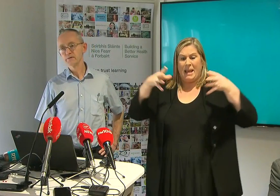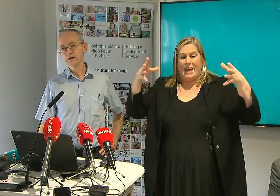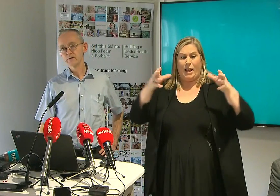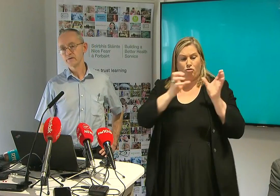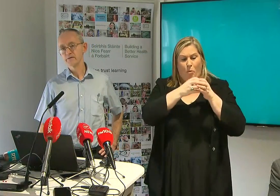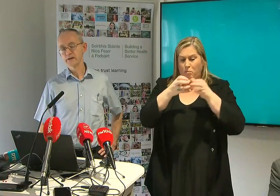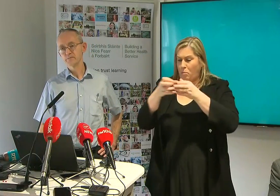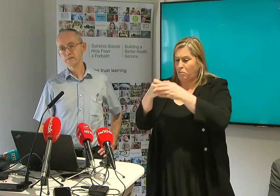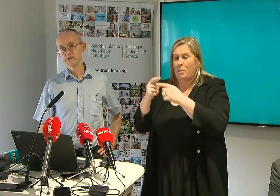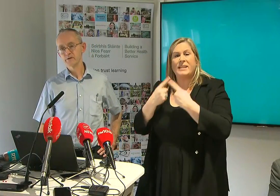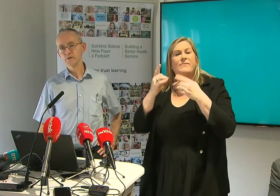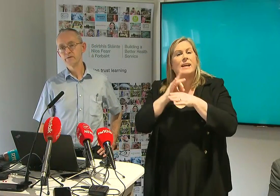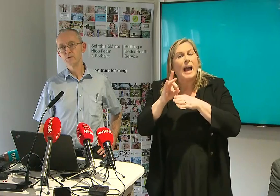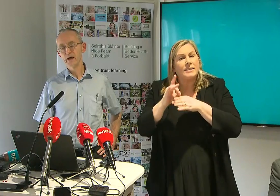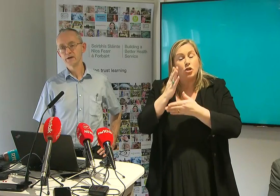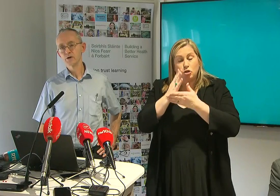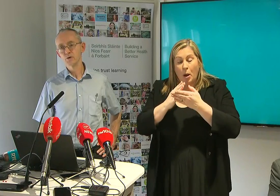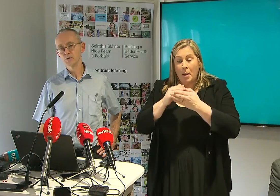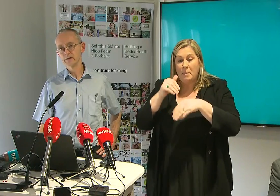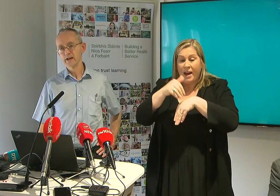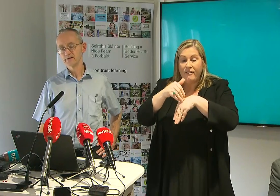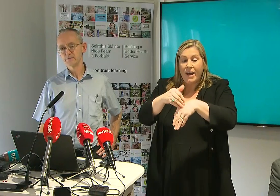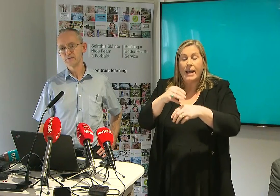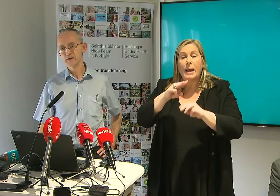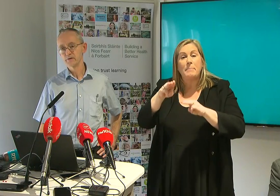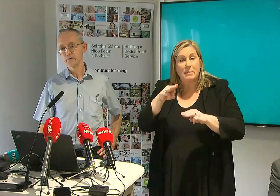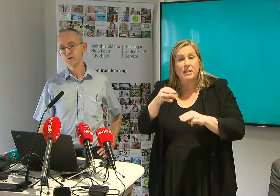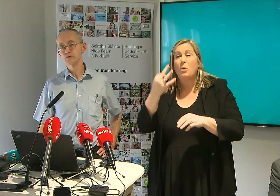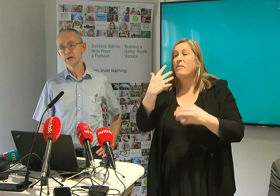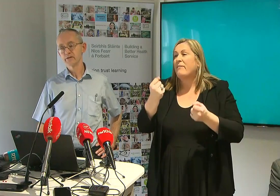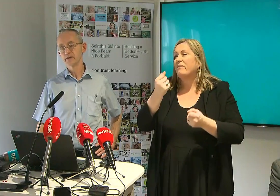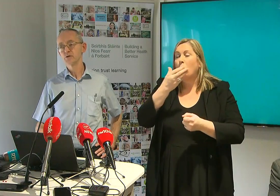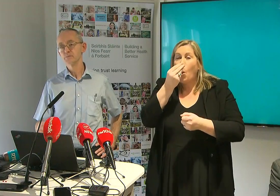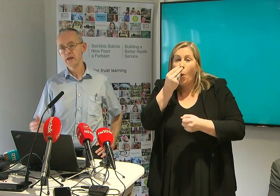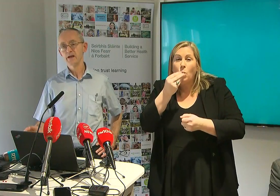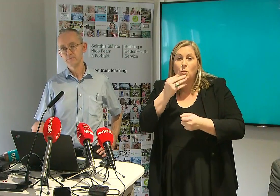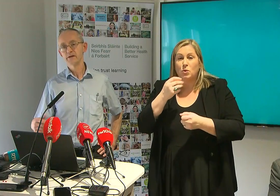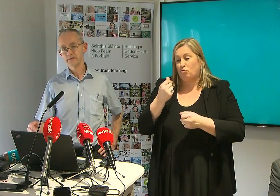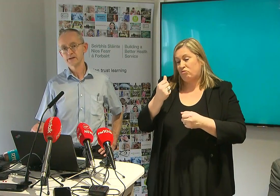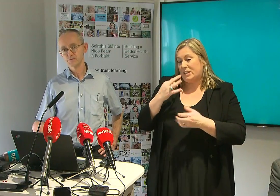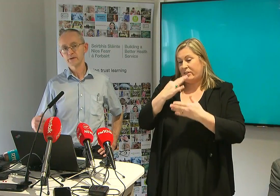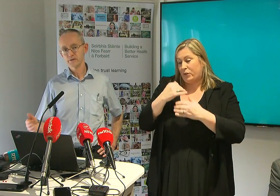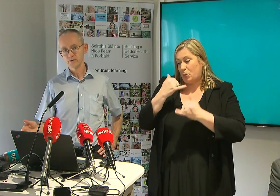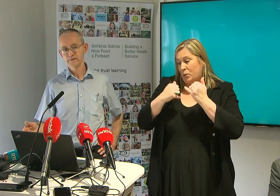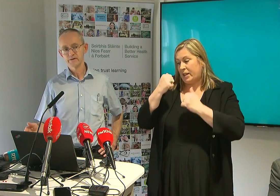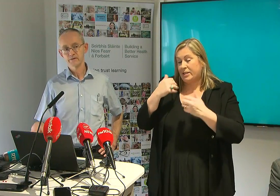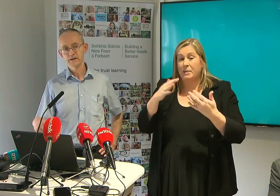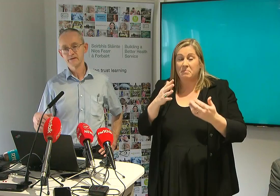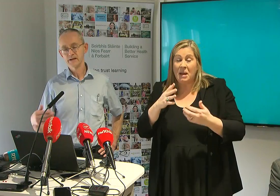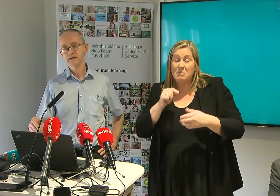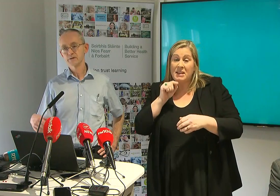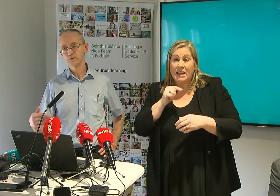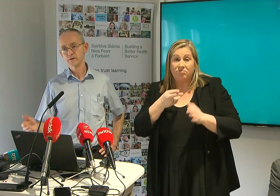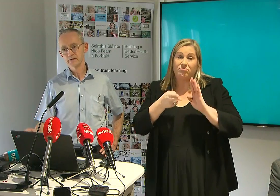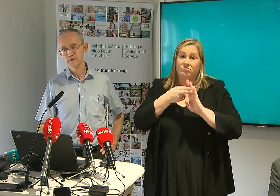Some coronaviruses infect people, so if you had a cold in the last couple of years, there's a good chance that you may have been infected with a coronavirus,